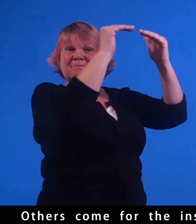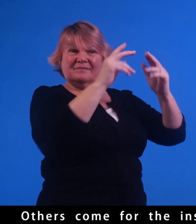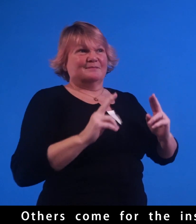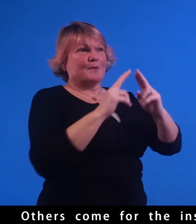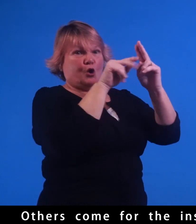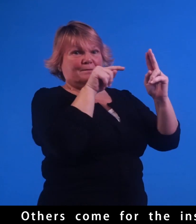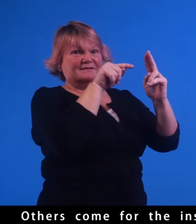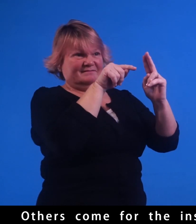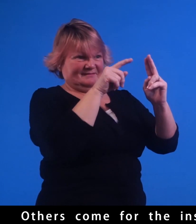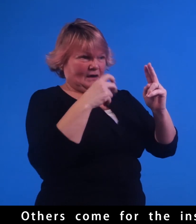afford.